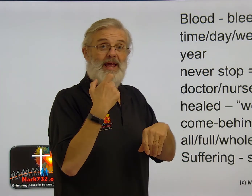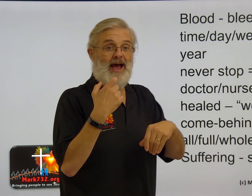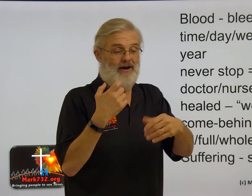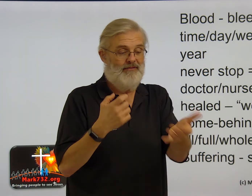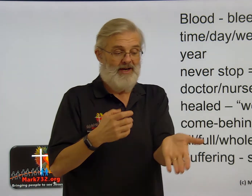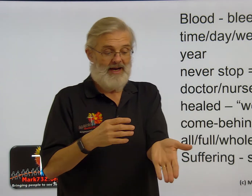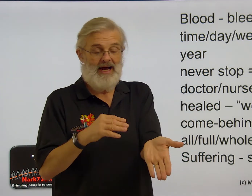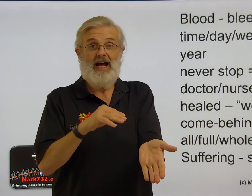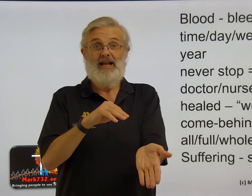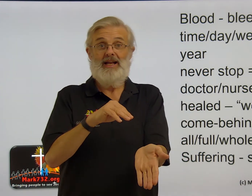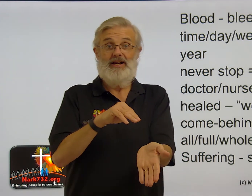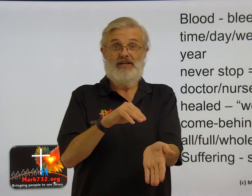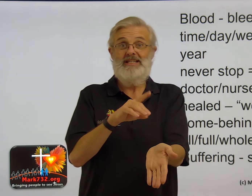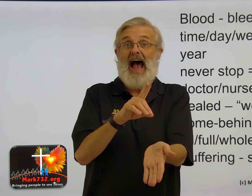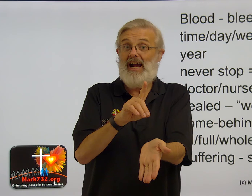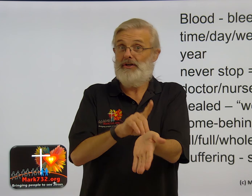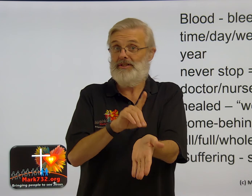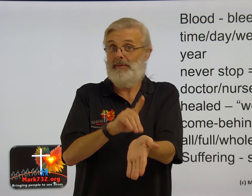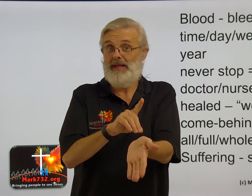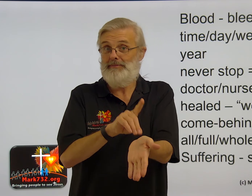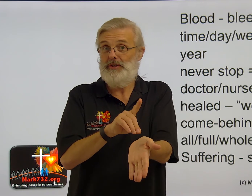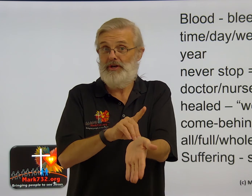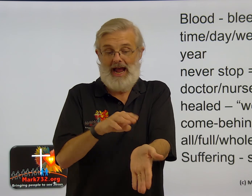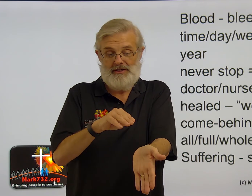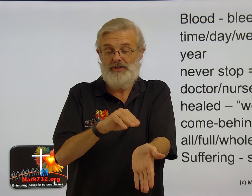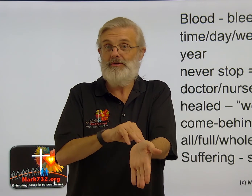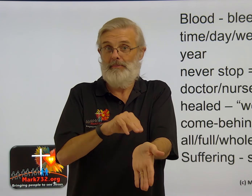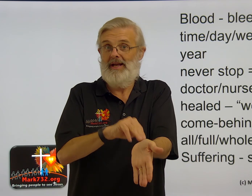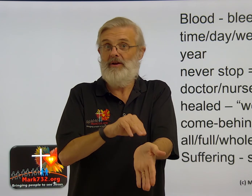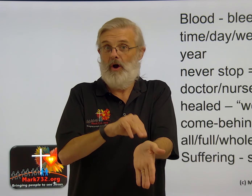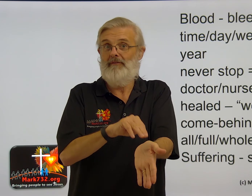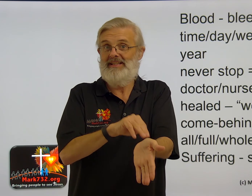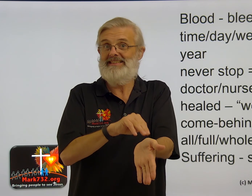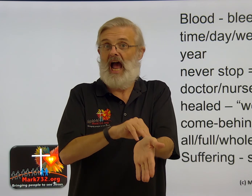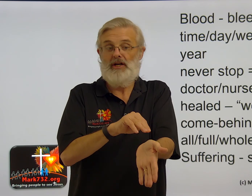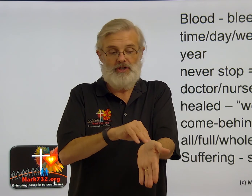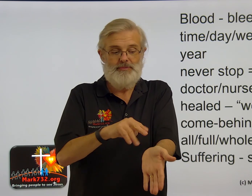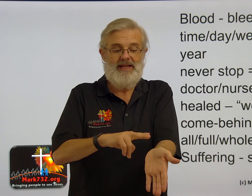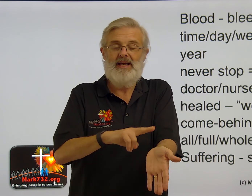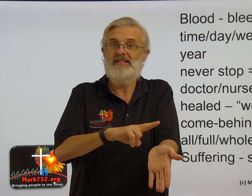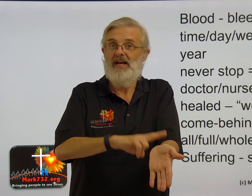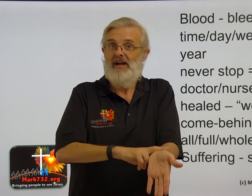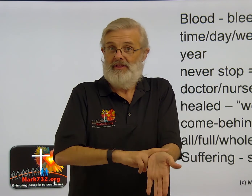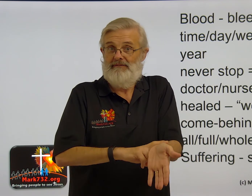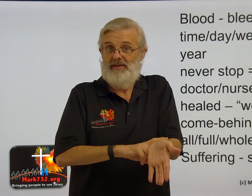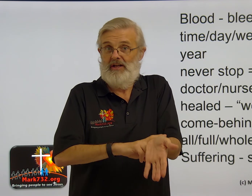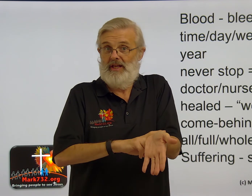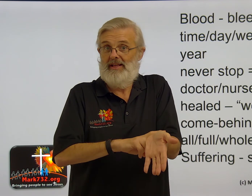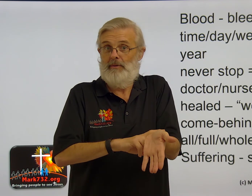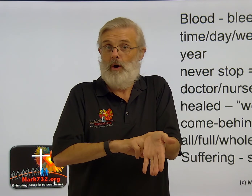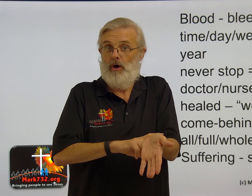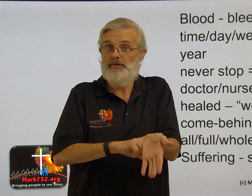have doctors. Sometimes you do doctors, but often it's doctors because they're feeling the pulse.